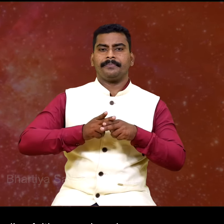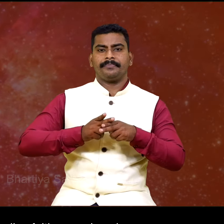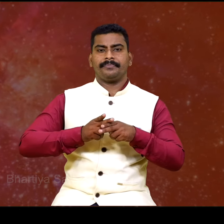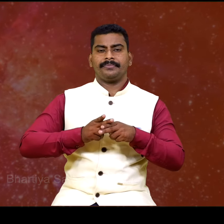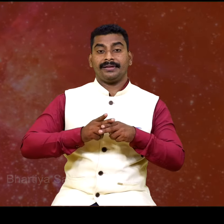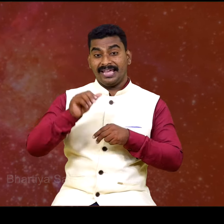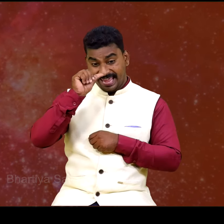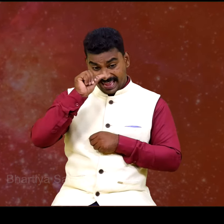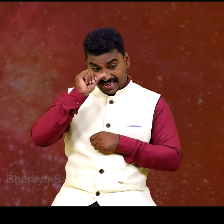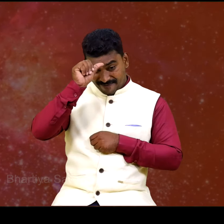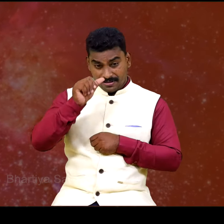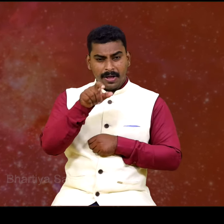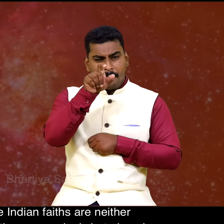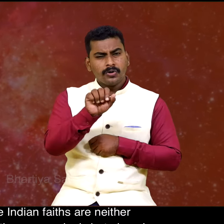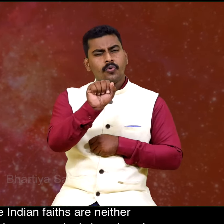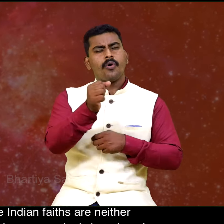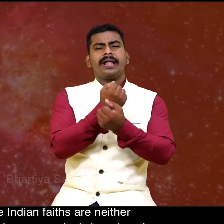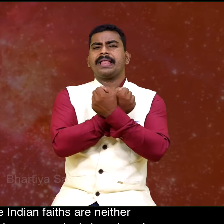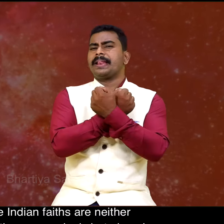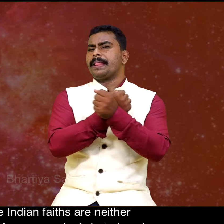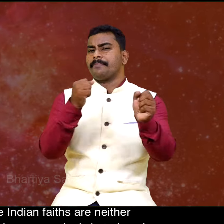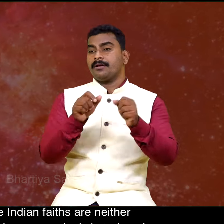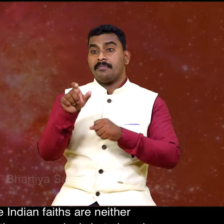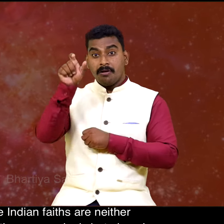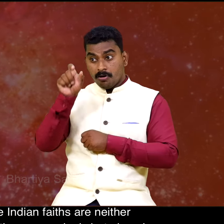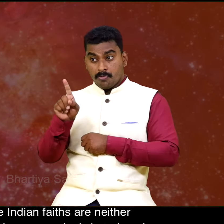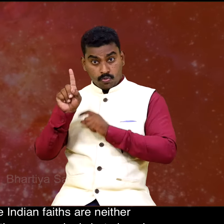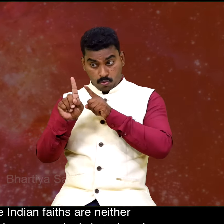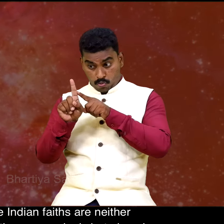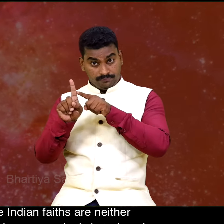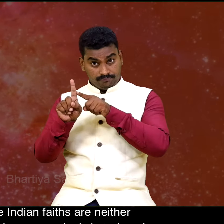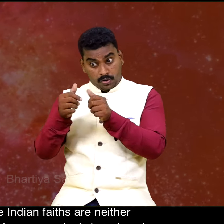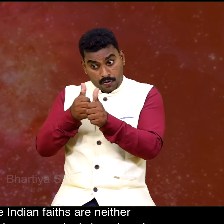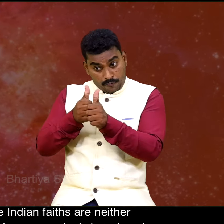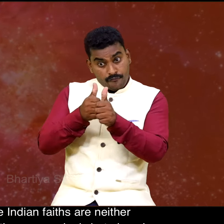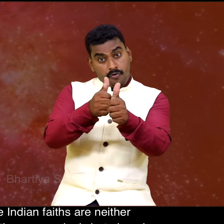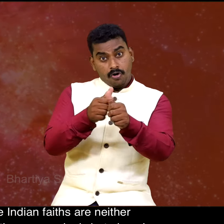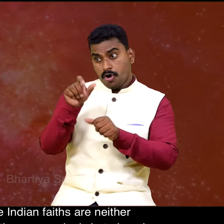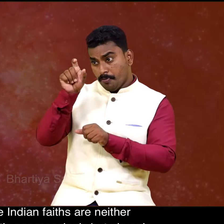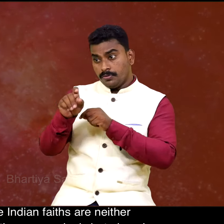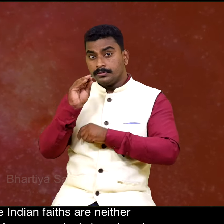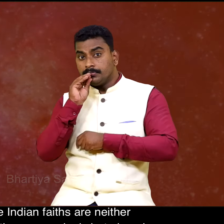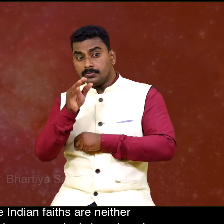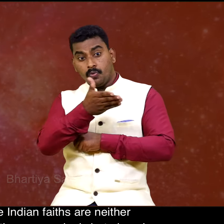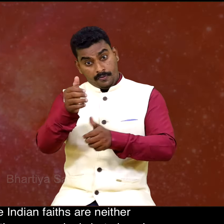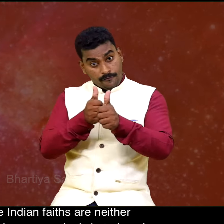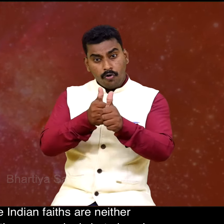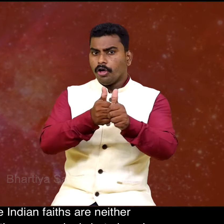The Indian faiths are neither prophetic nor messianic, but